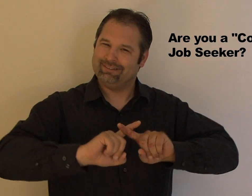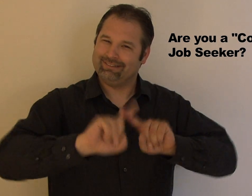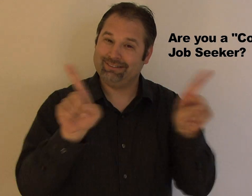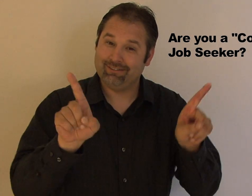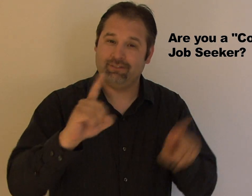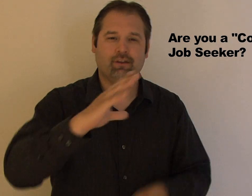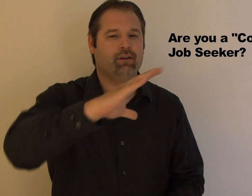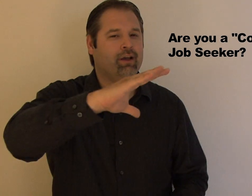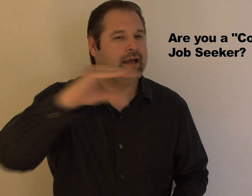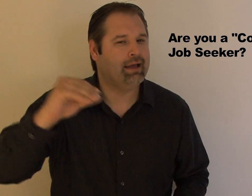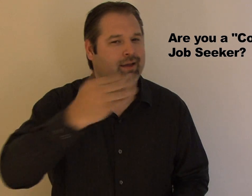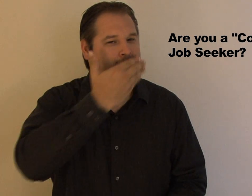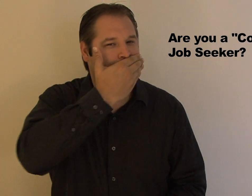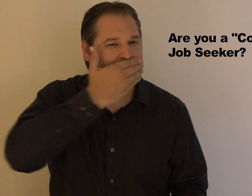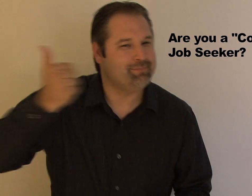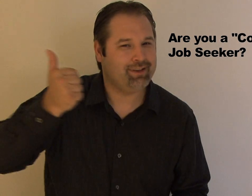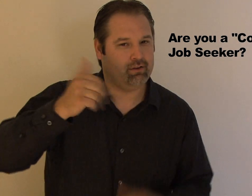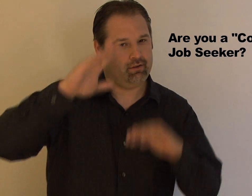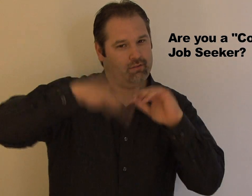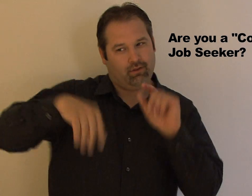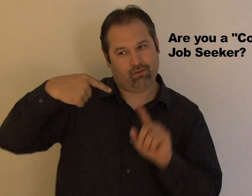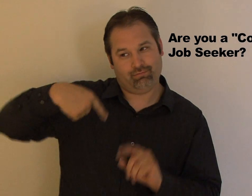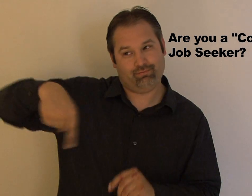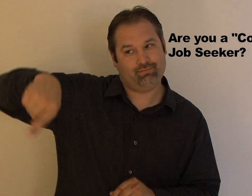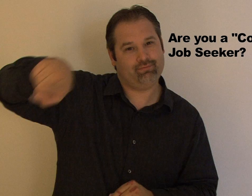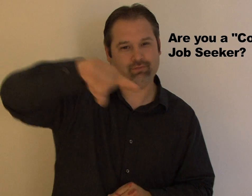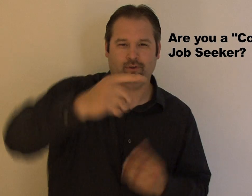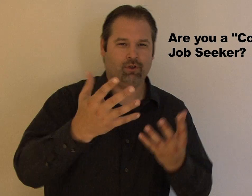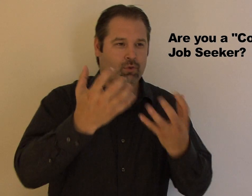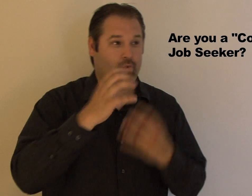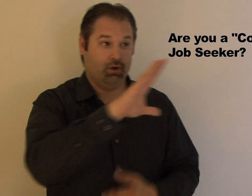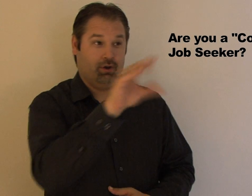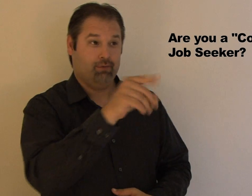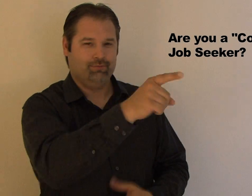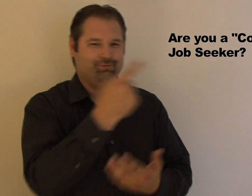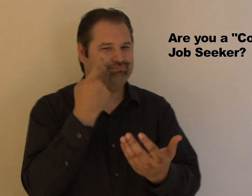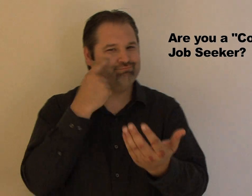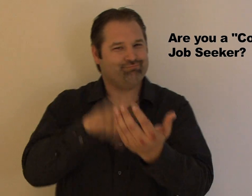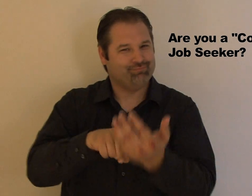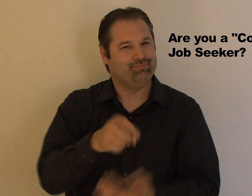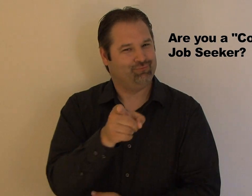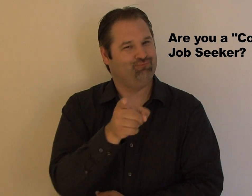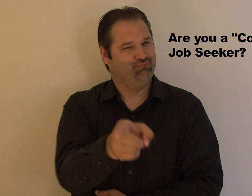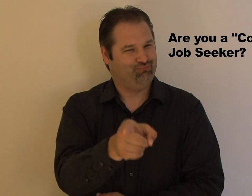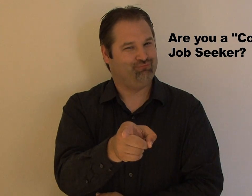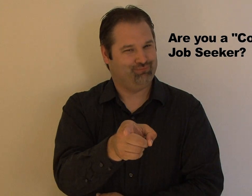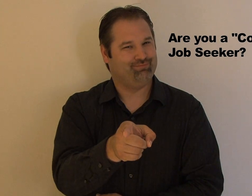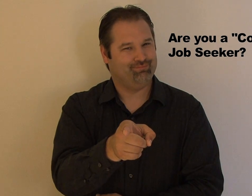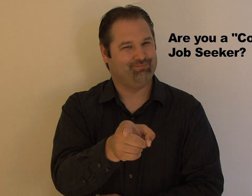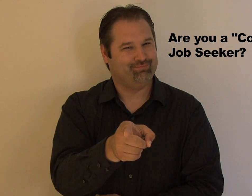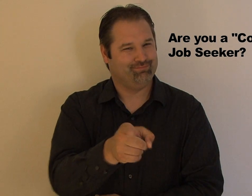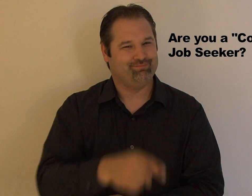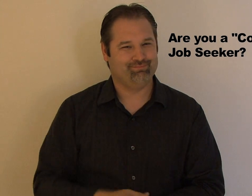In a tough economy, you have to make yourself look different and be better to the employer than all the other people applying for the job.